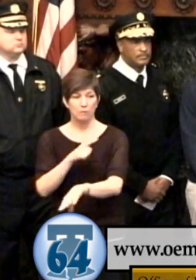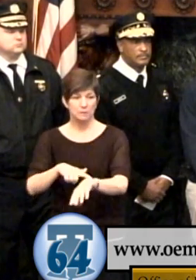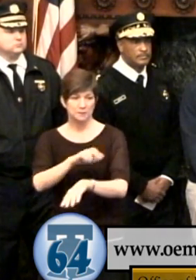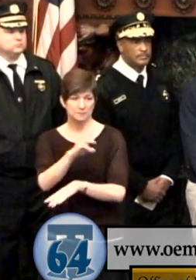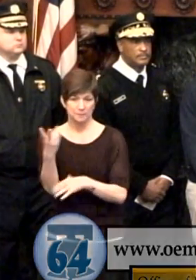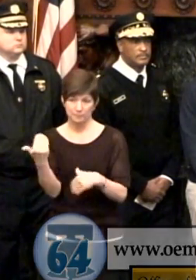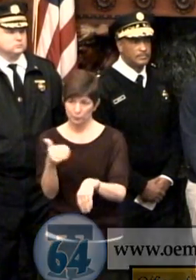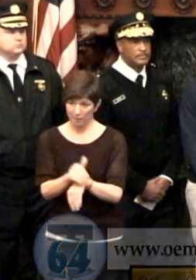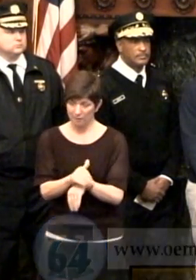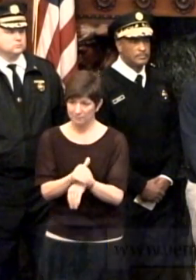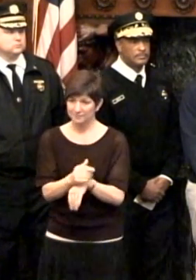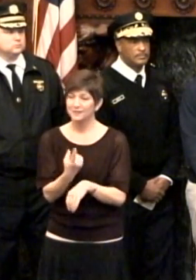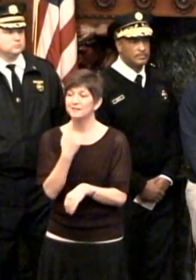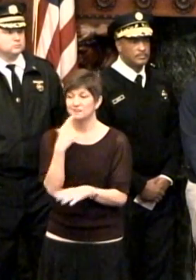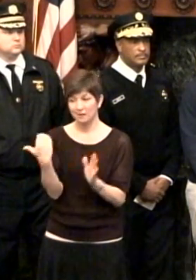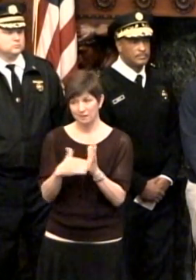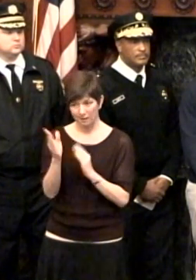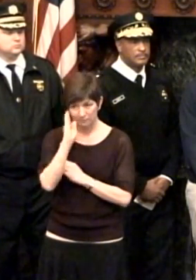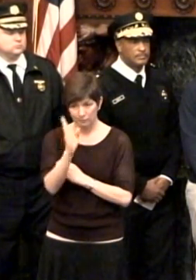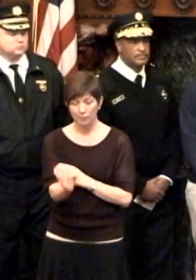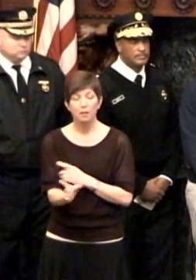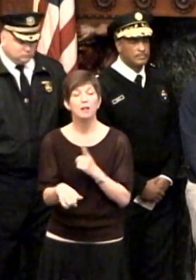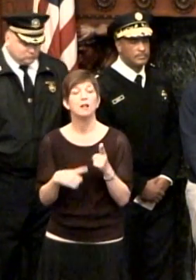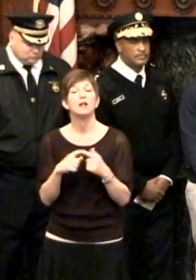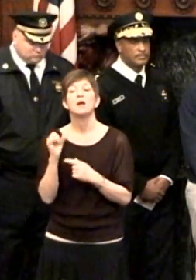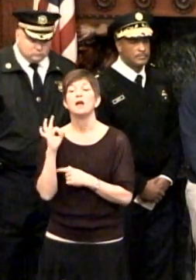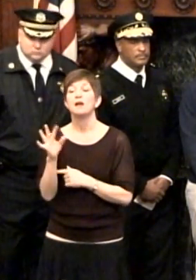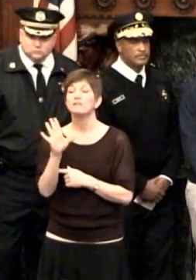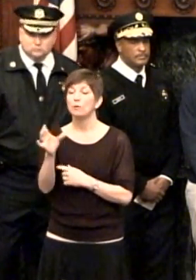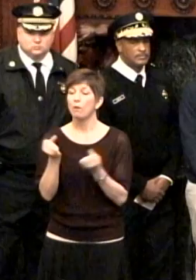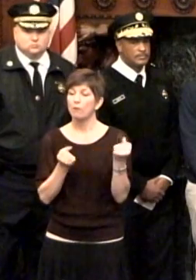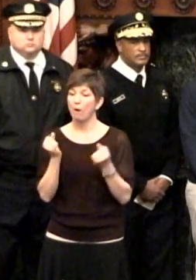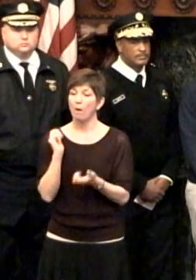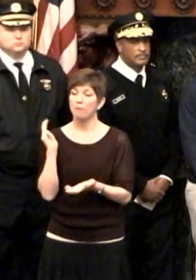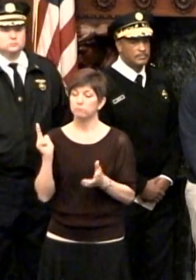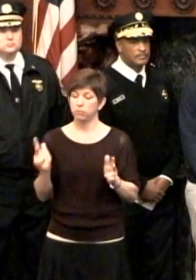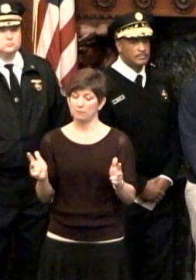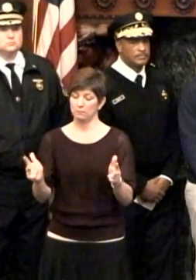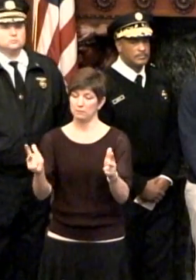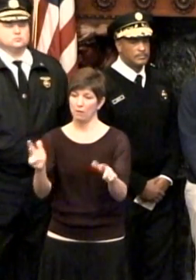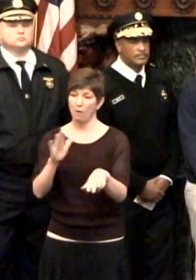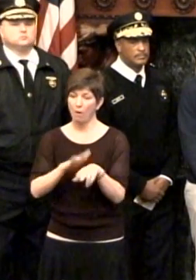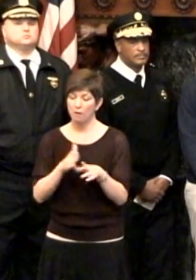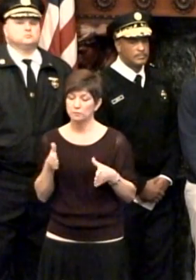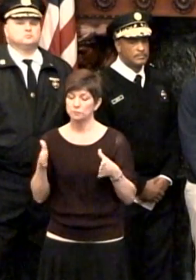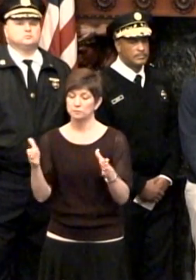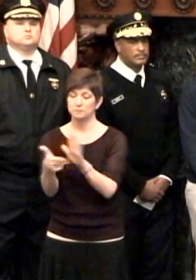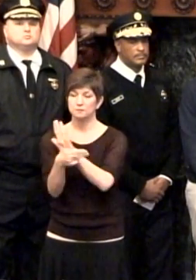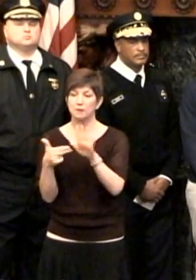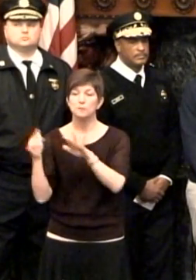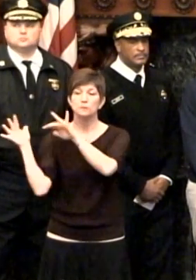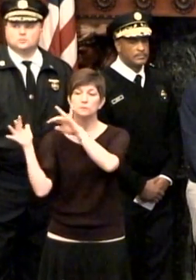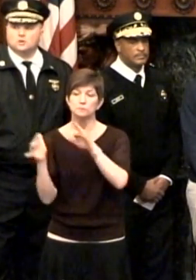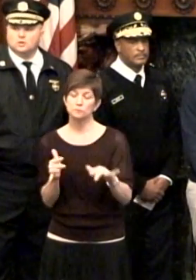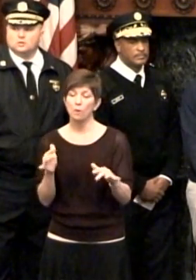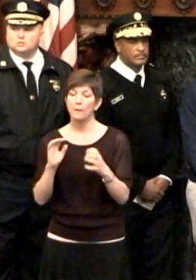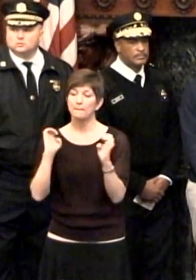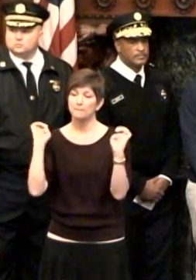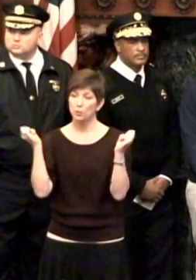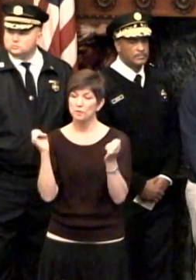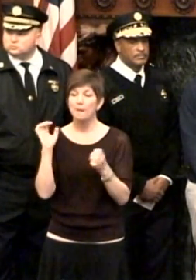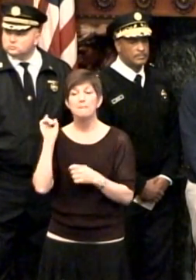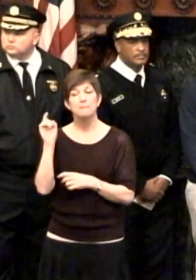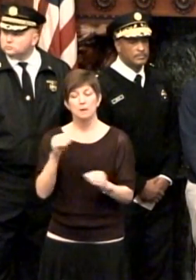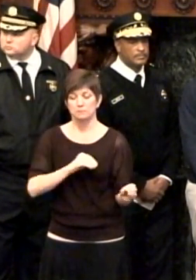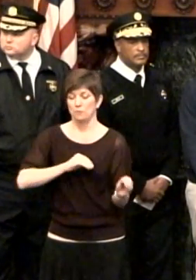p.m. Let me say that one more time. If your car is parked on a snow emergency route, you must move that